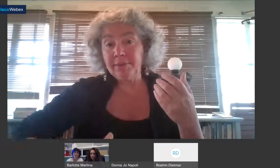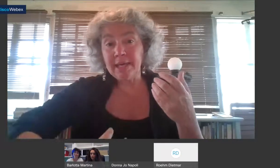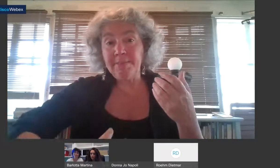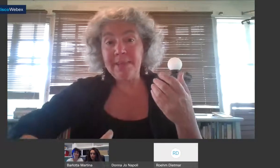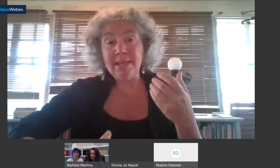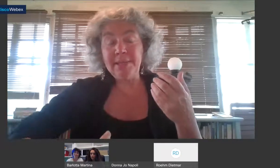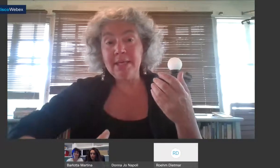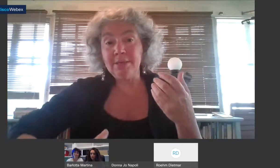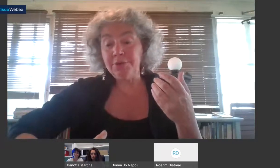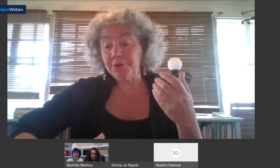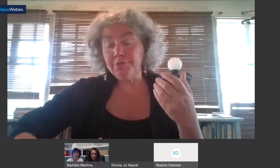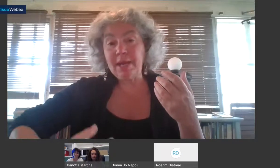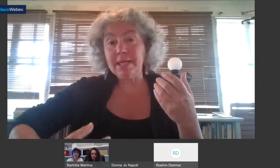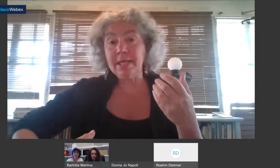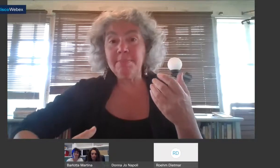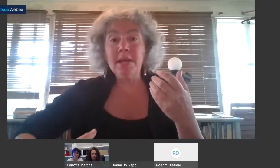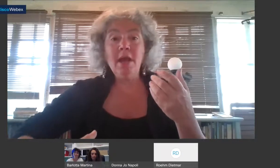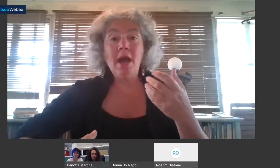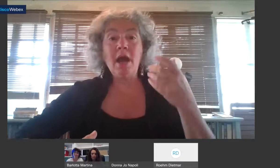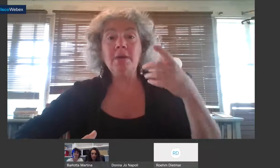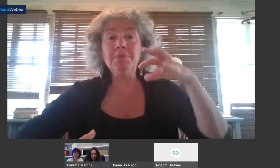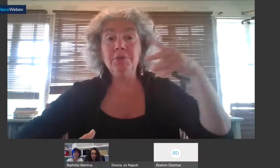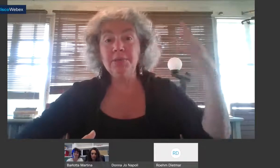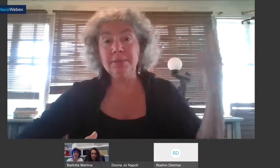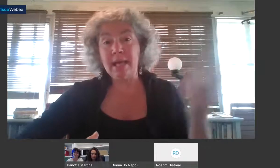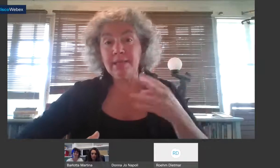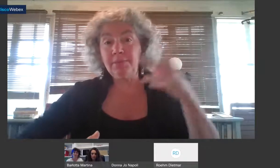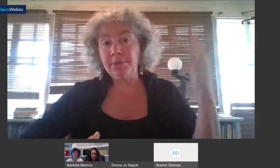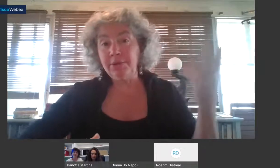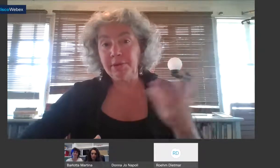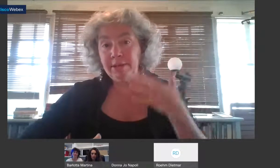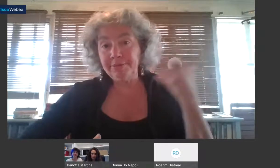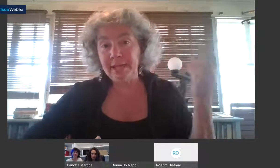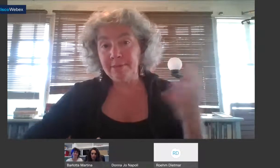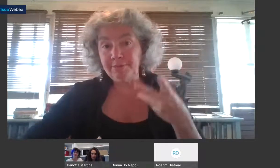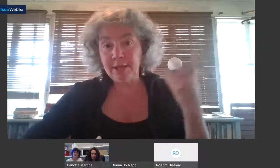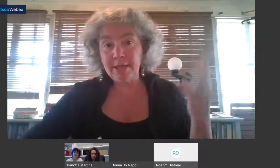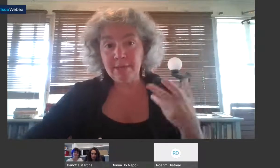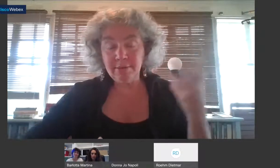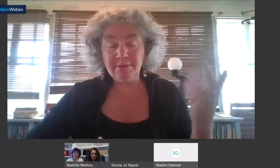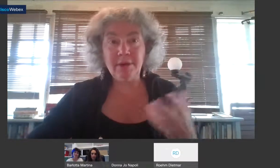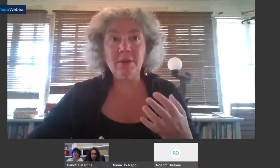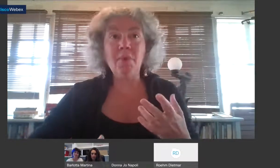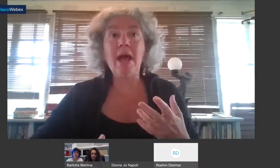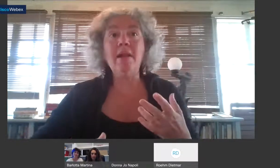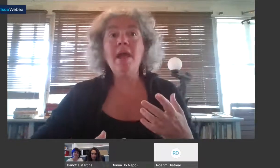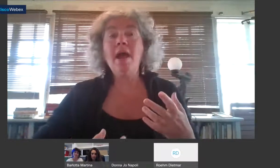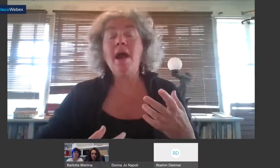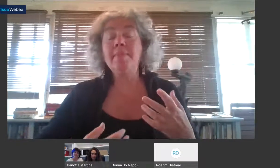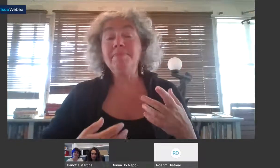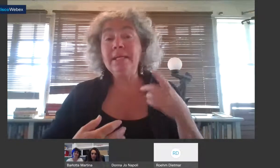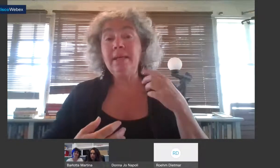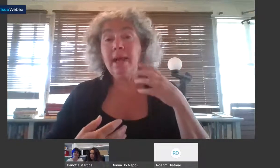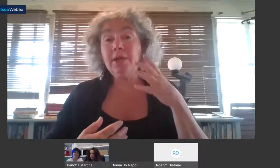a baby on your right hip, you will sign with your left hand very, very well. But